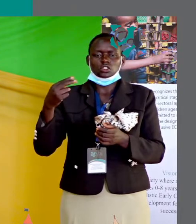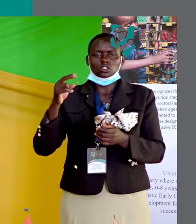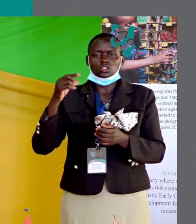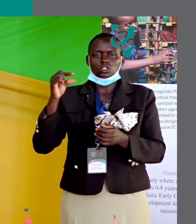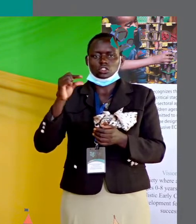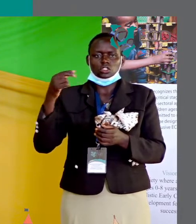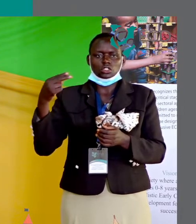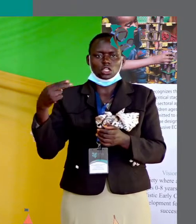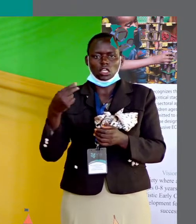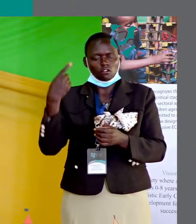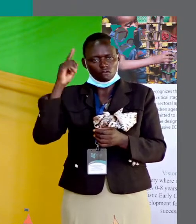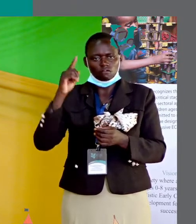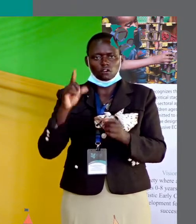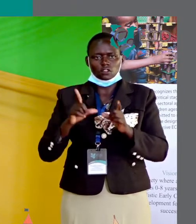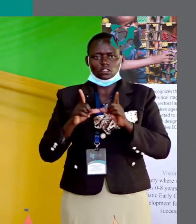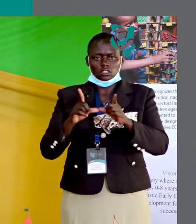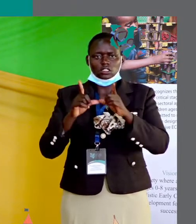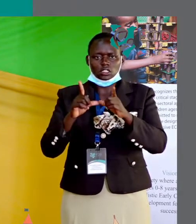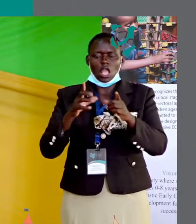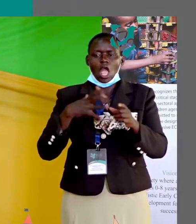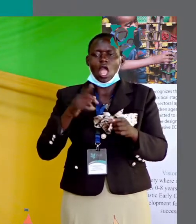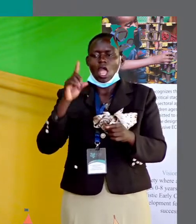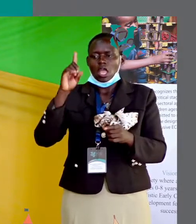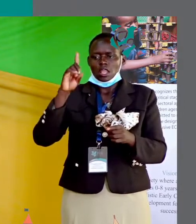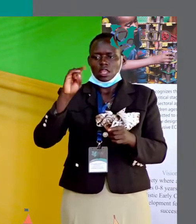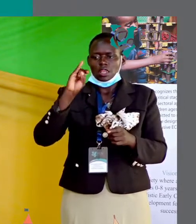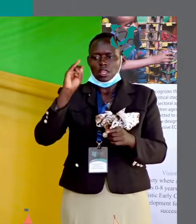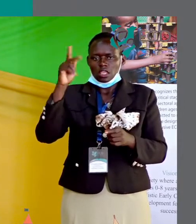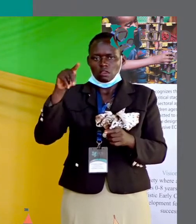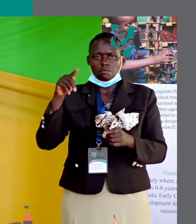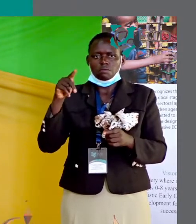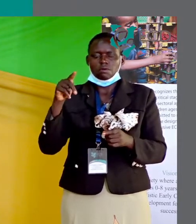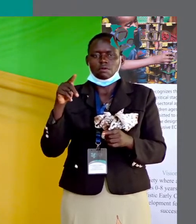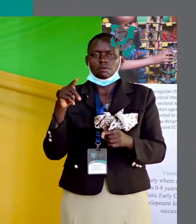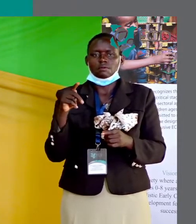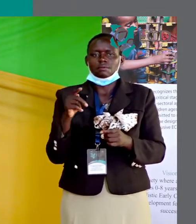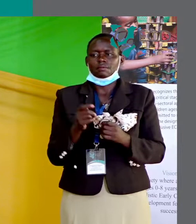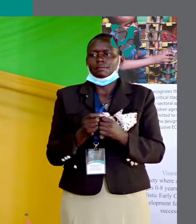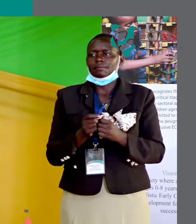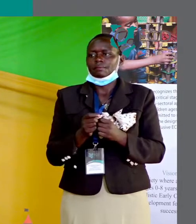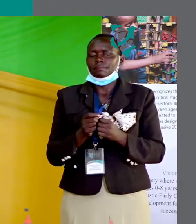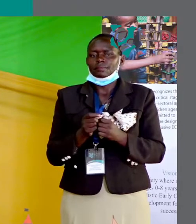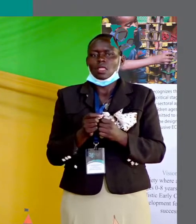for certificate and diploma holders respectively, and they are on